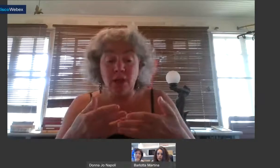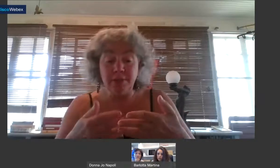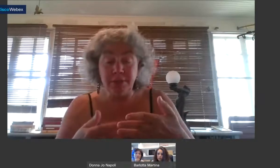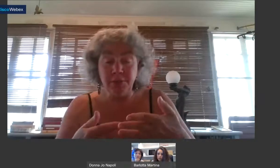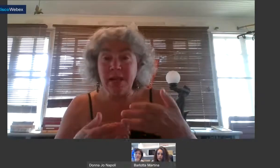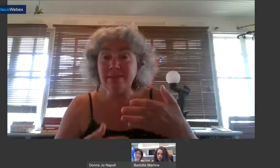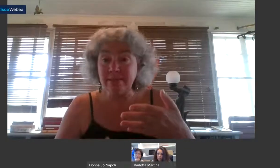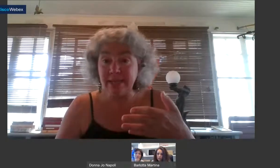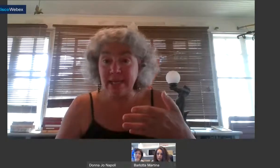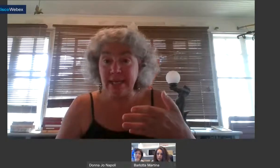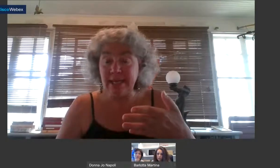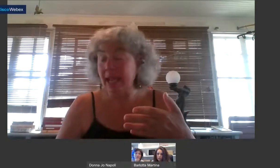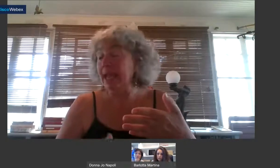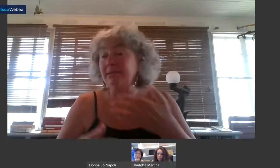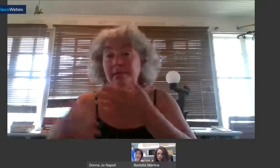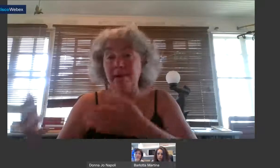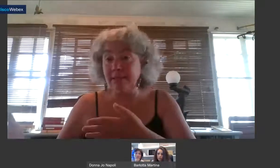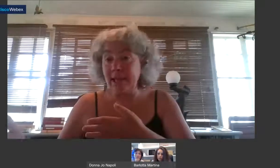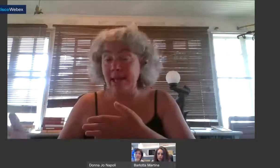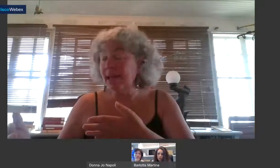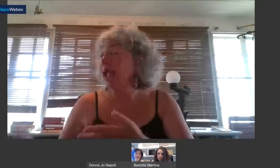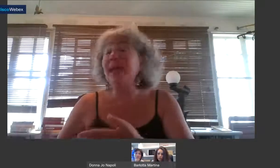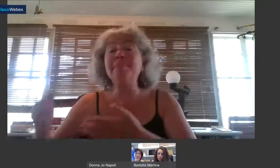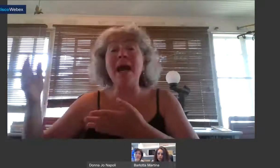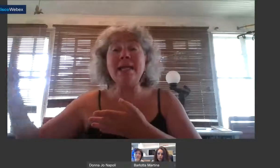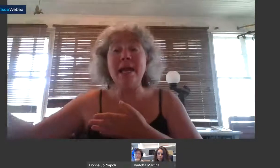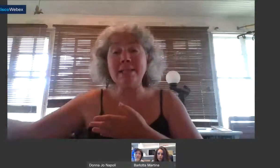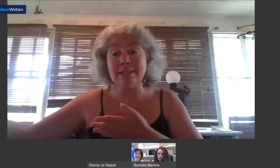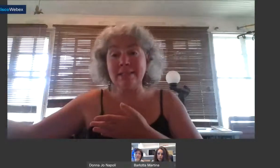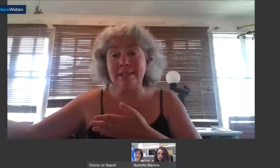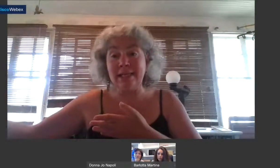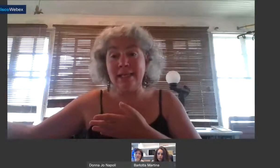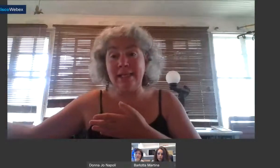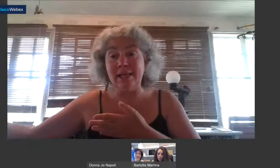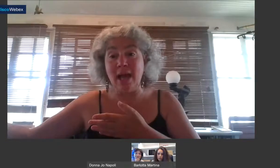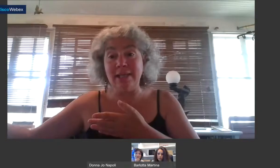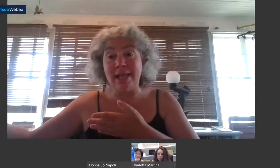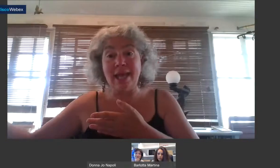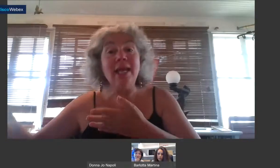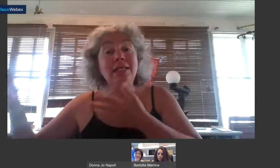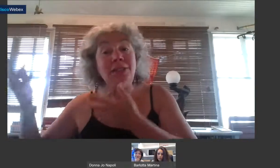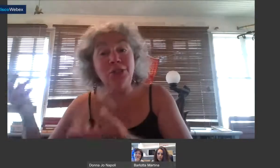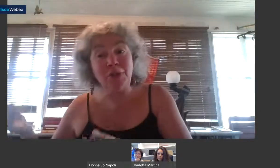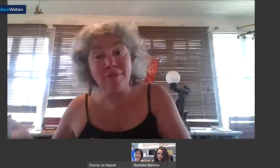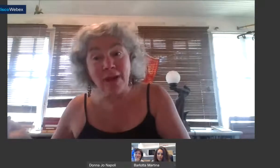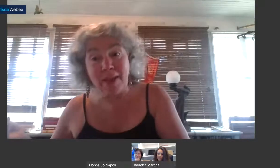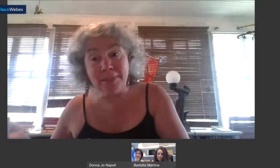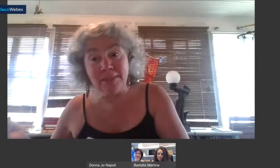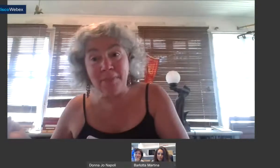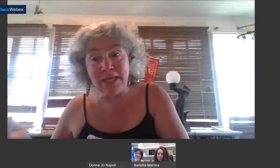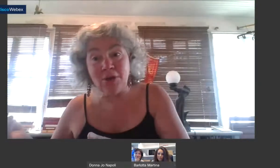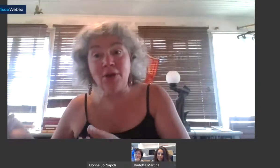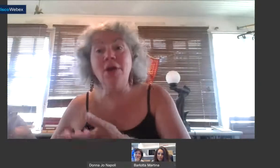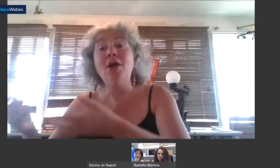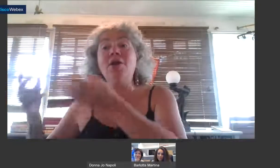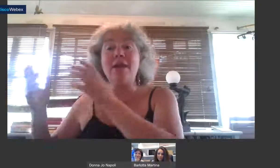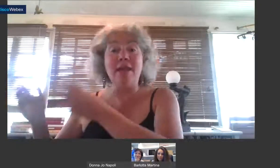that you had studied at Gallaudet, and my cousin studied at Gallaudet. Did you ever happen to meet her? Her name